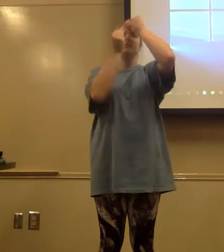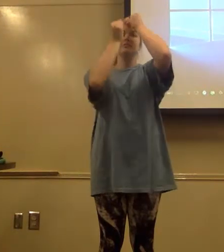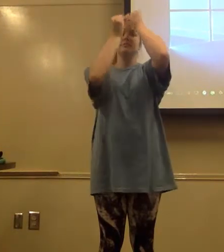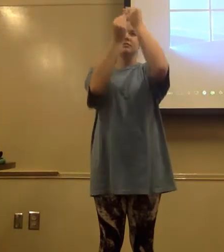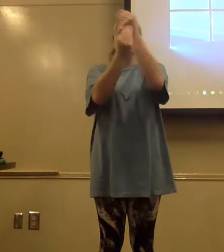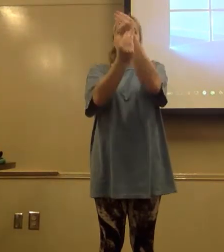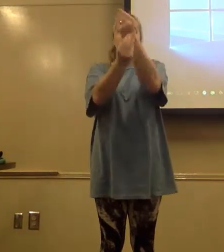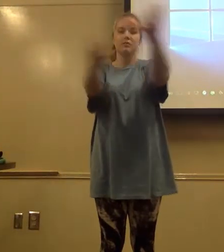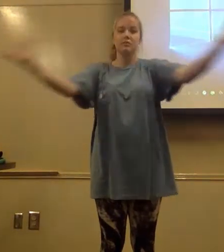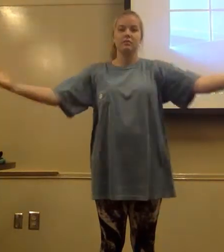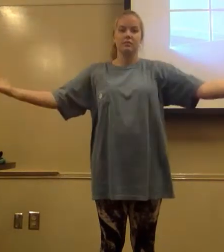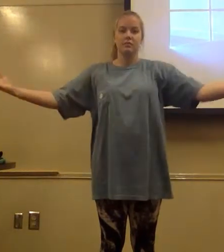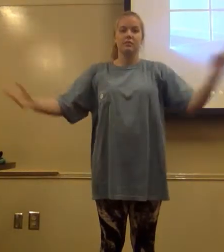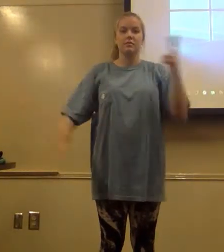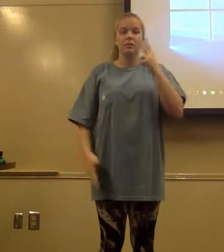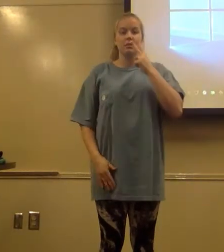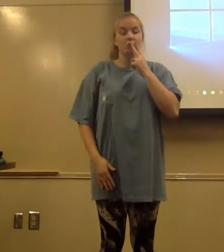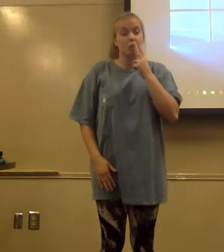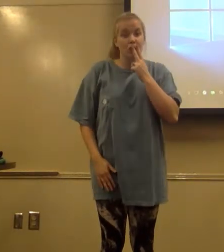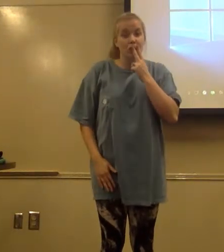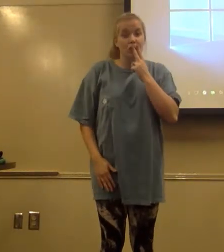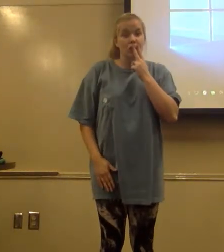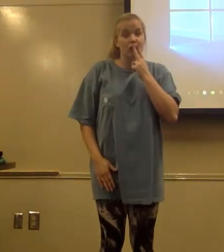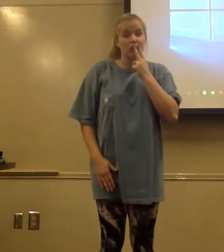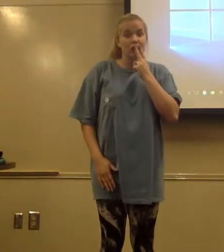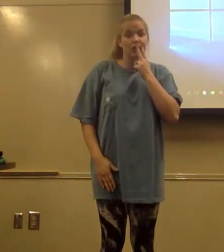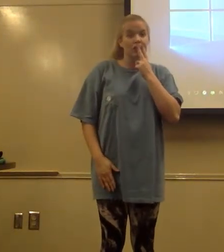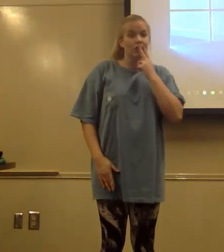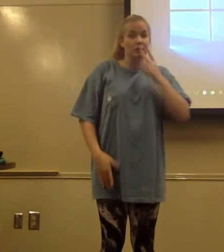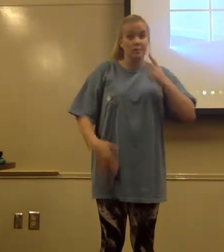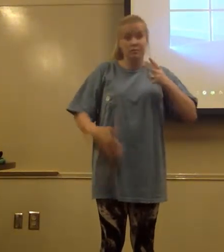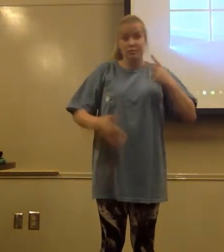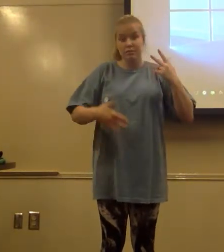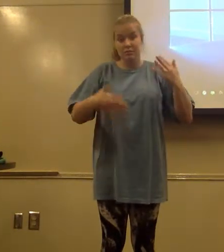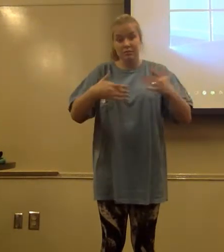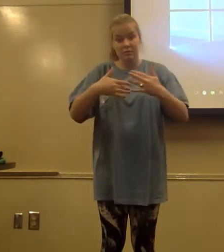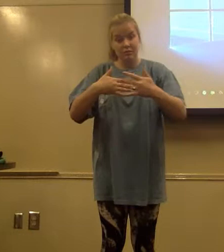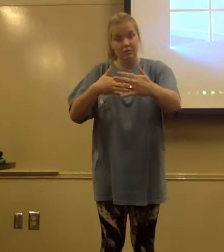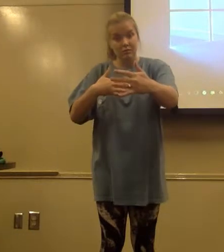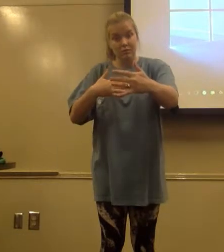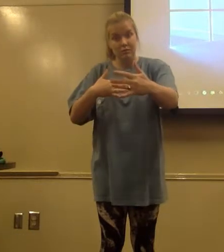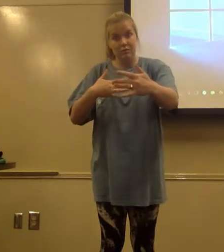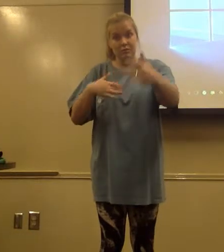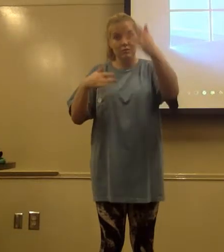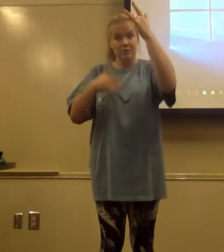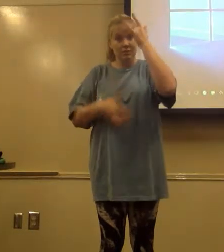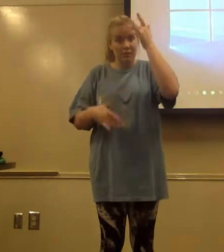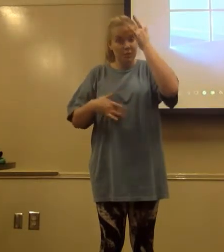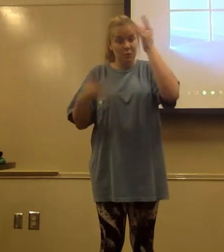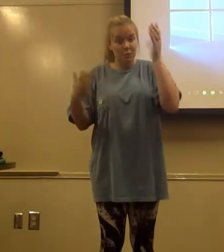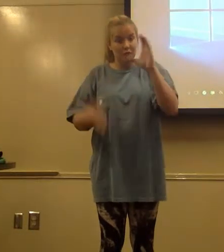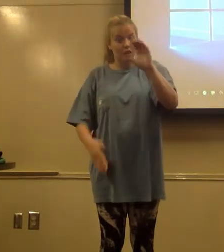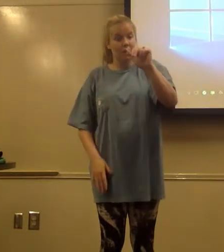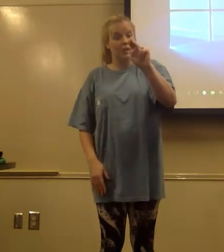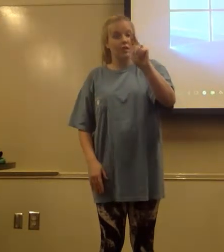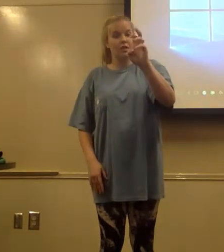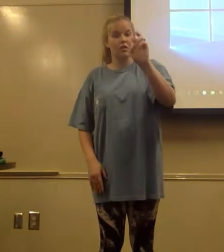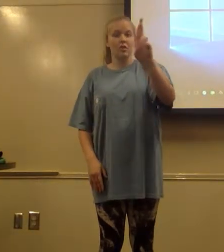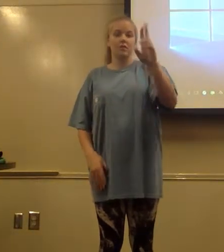years. Smoking causes cancer. And what happened? Smoking rates have dropped every year since. All right? So now, last year, the World Health